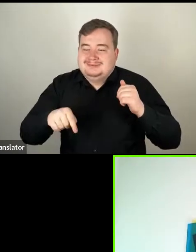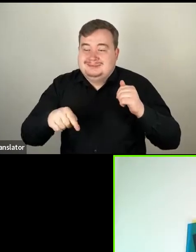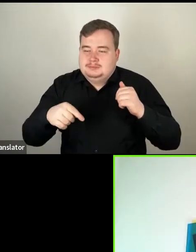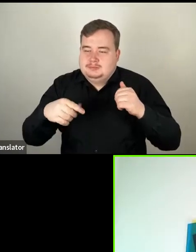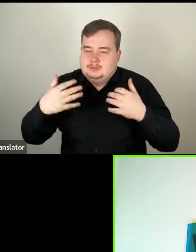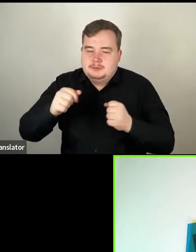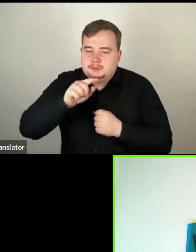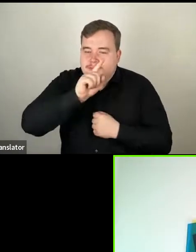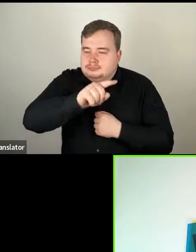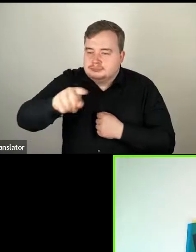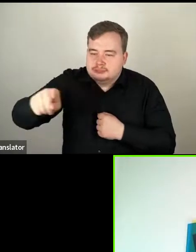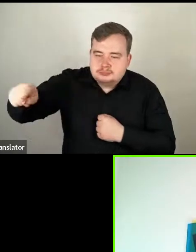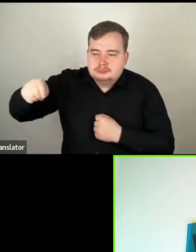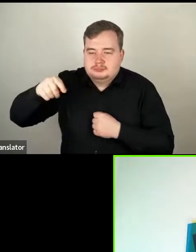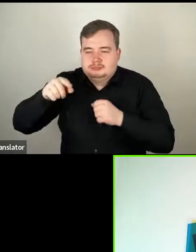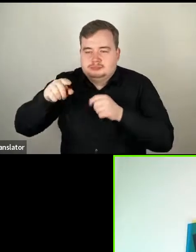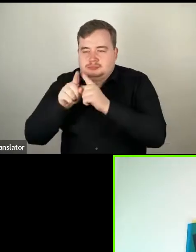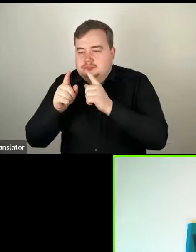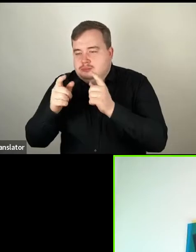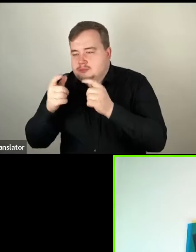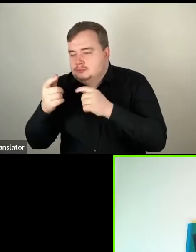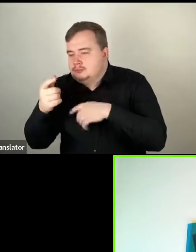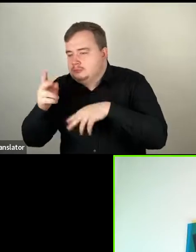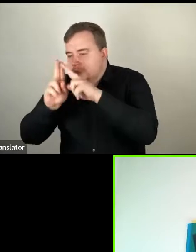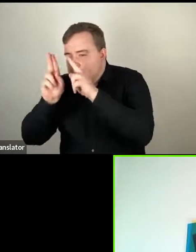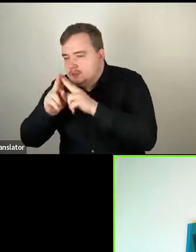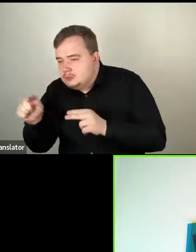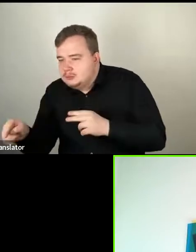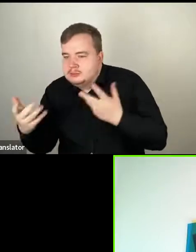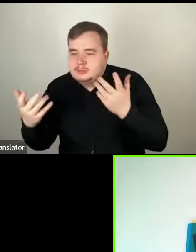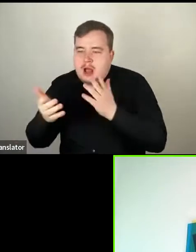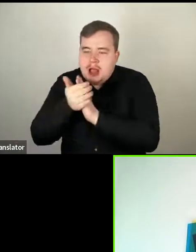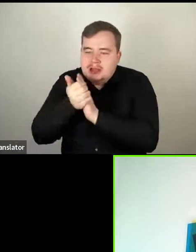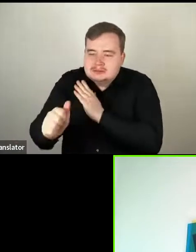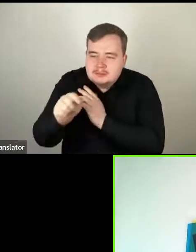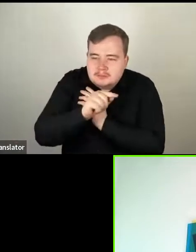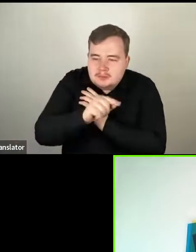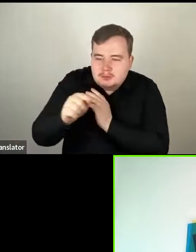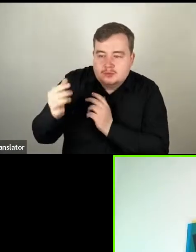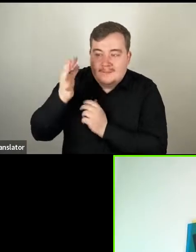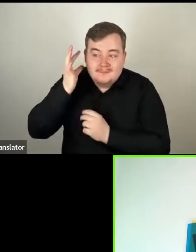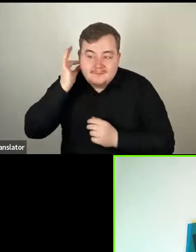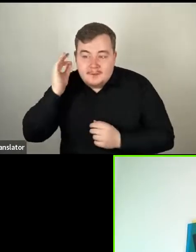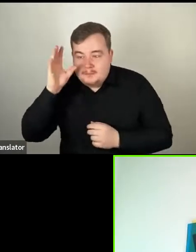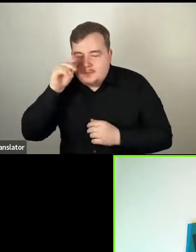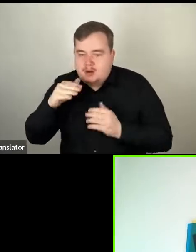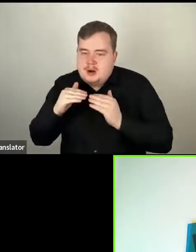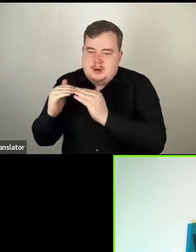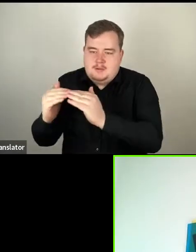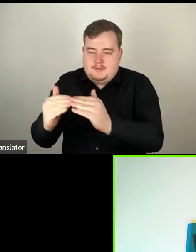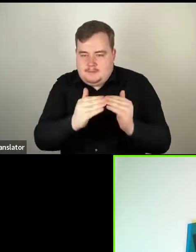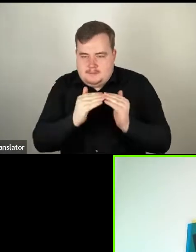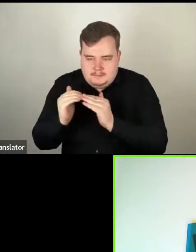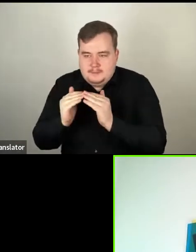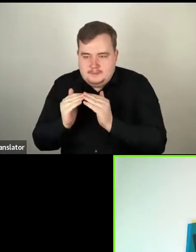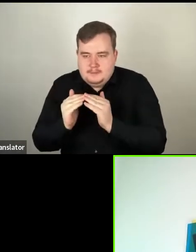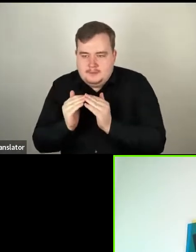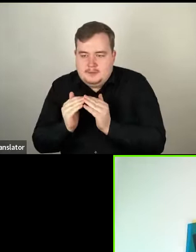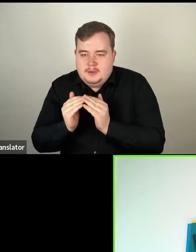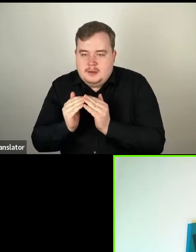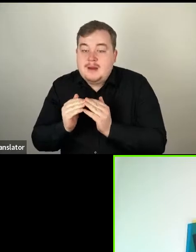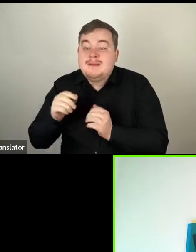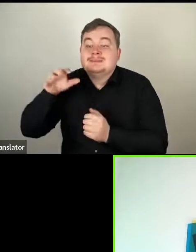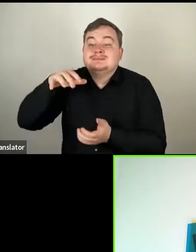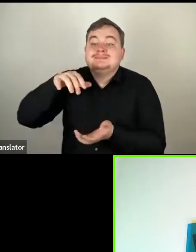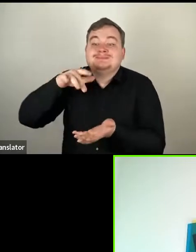Mann, international expert on gender-sensitive parliaments and former UK MP and minister, will open